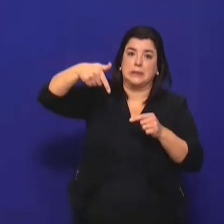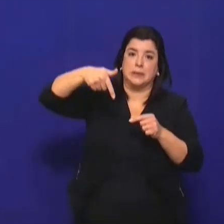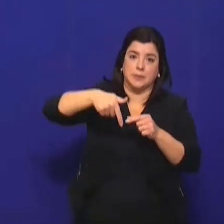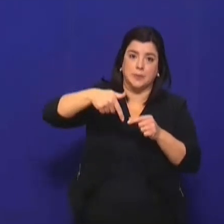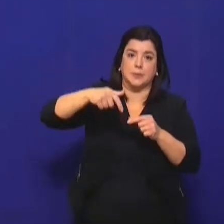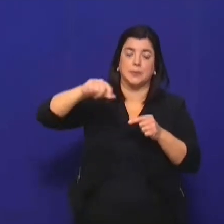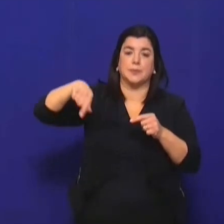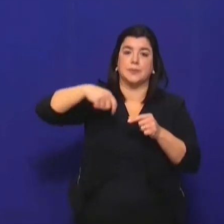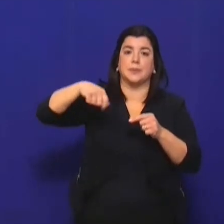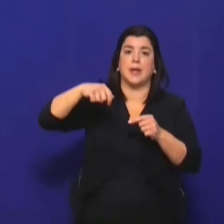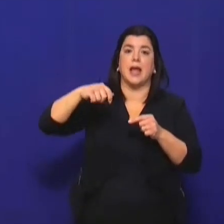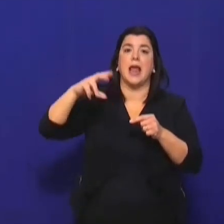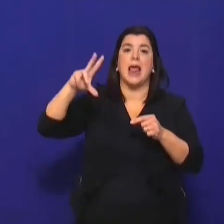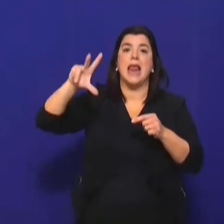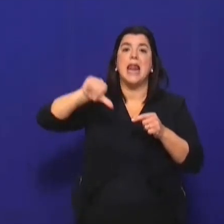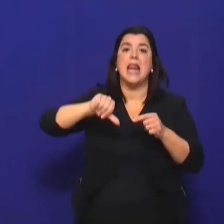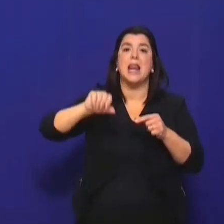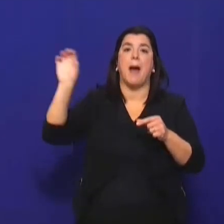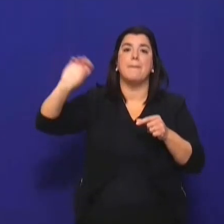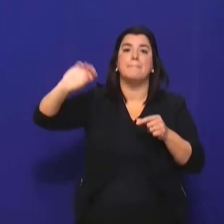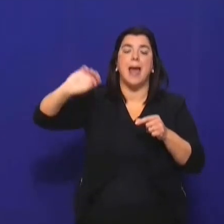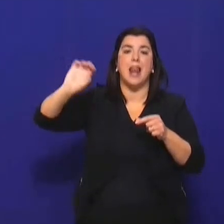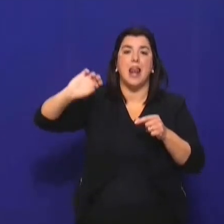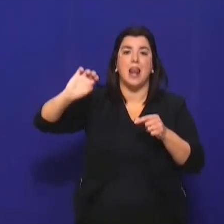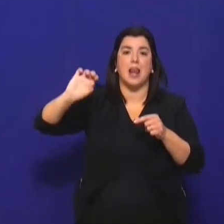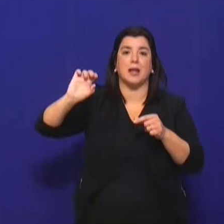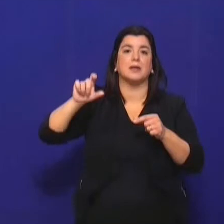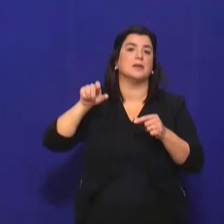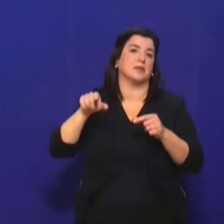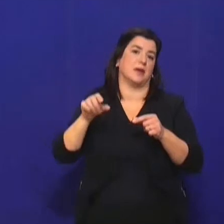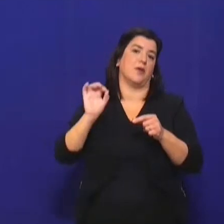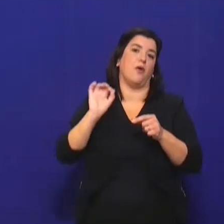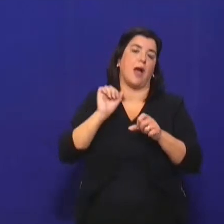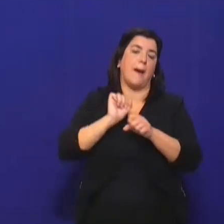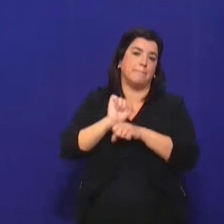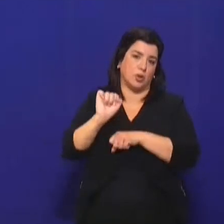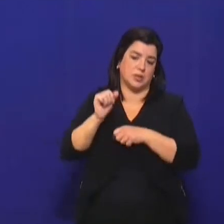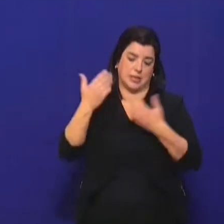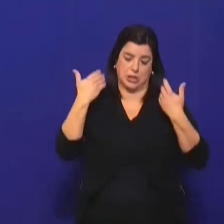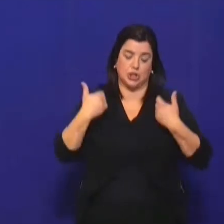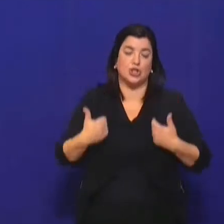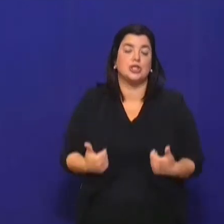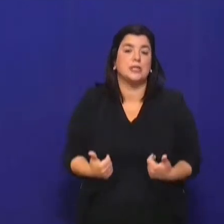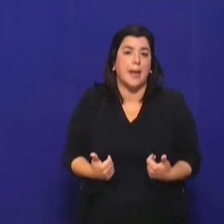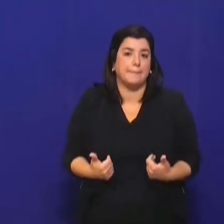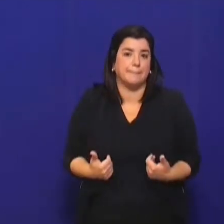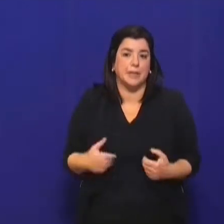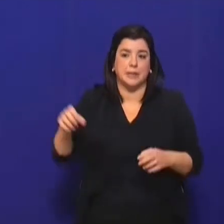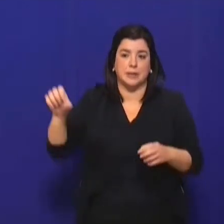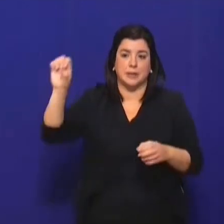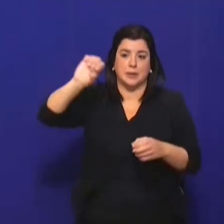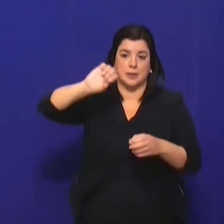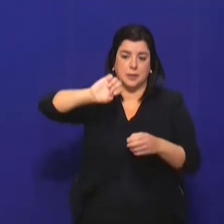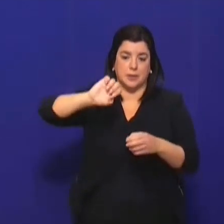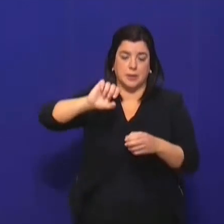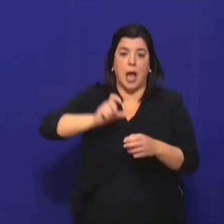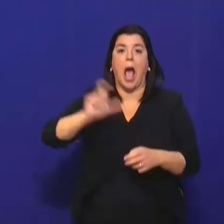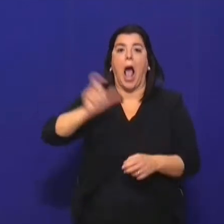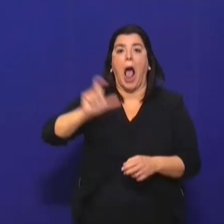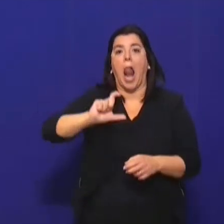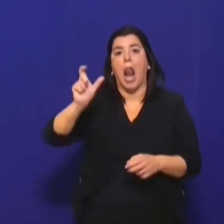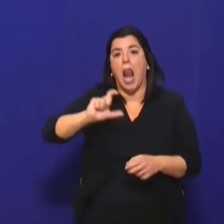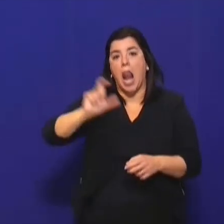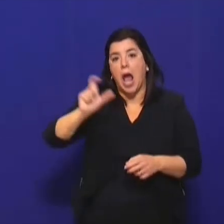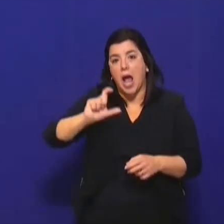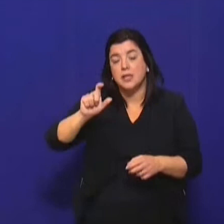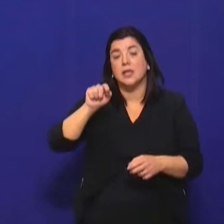li huwa taħlita ta' ilma bil-meħ li ekwivalenti għal bilanċ tal-ġisem tagħna, hemmhekk titħallat u mbagħad minn dawn